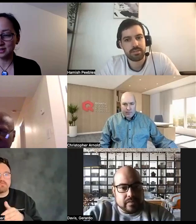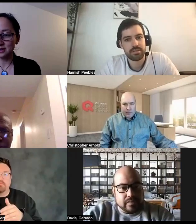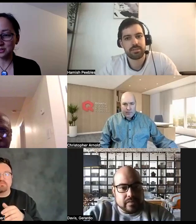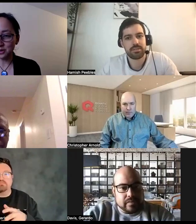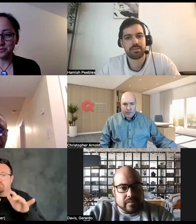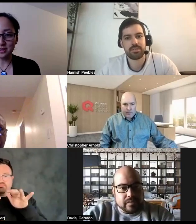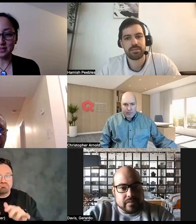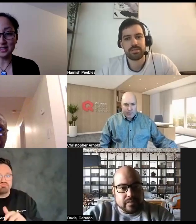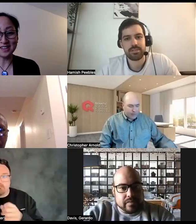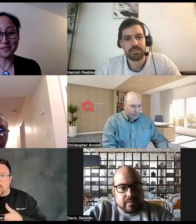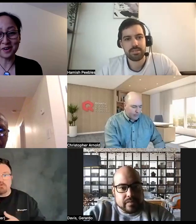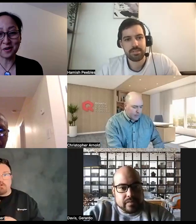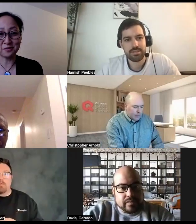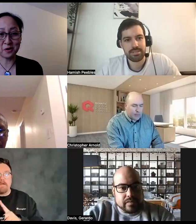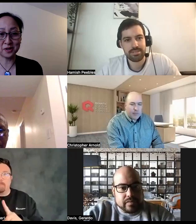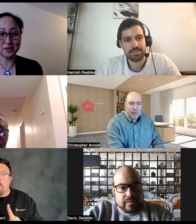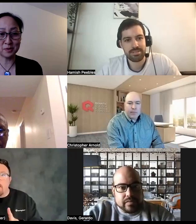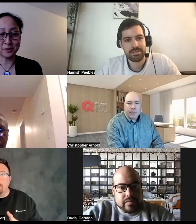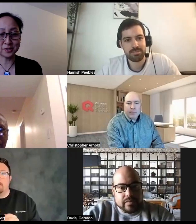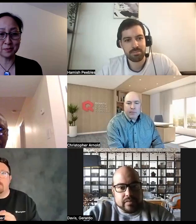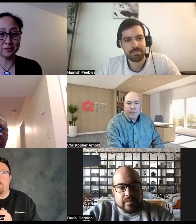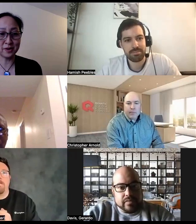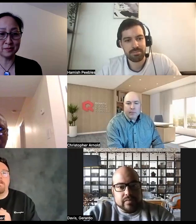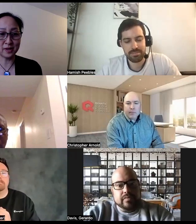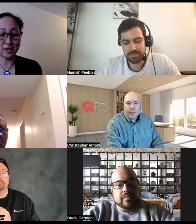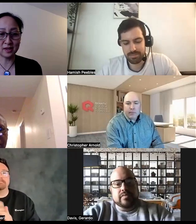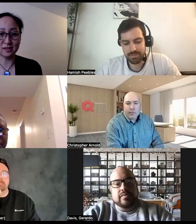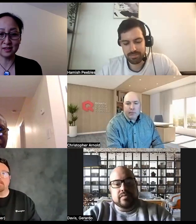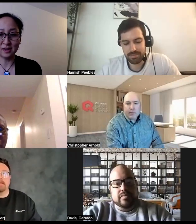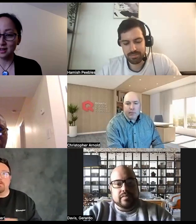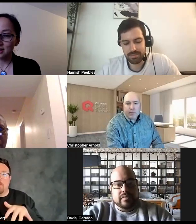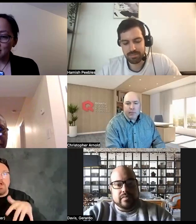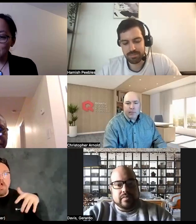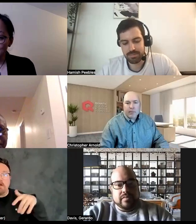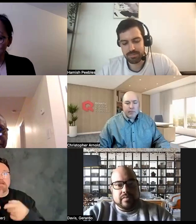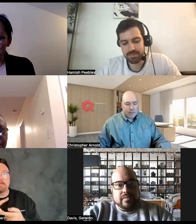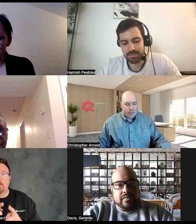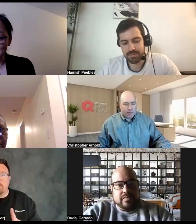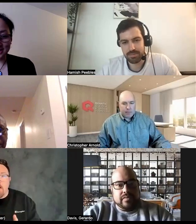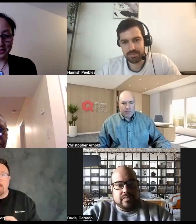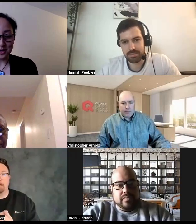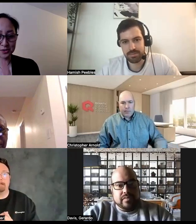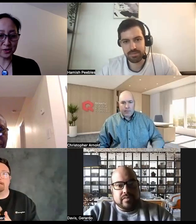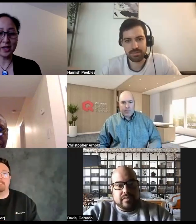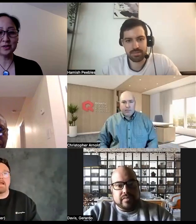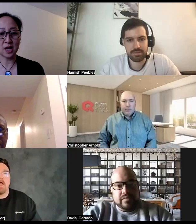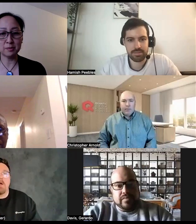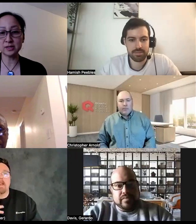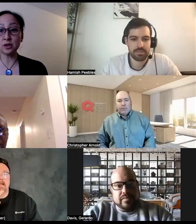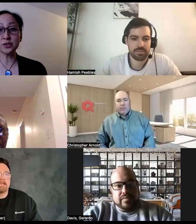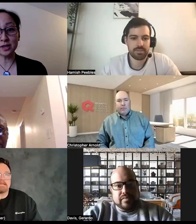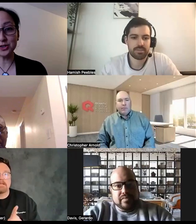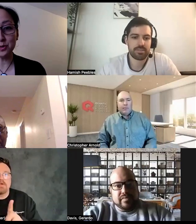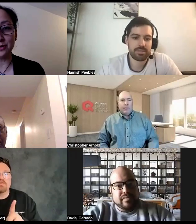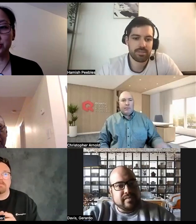always so fun to see where all of our audience members are coming from, and I always like to see as well. So go ahead and use the comment